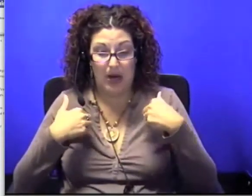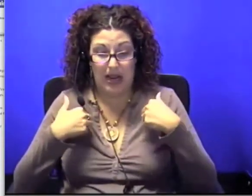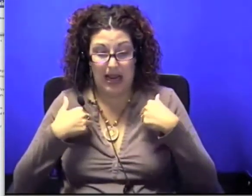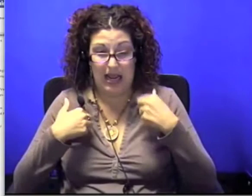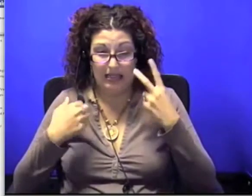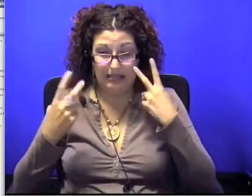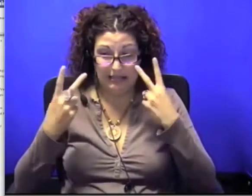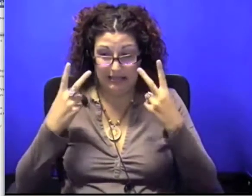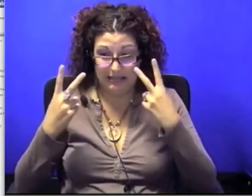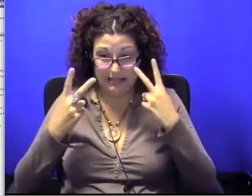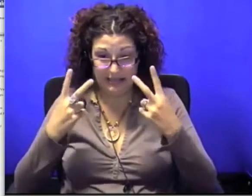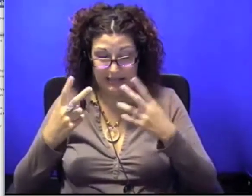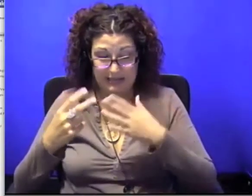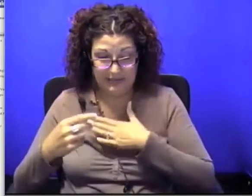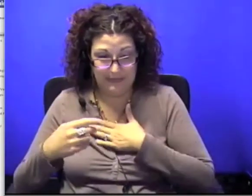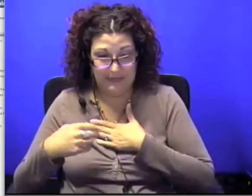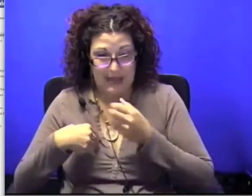viewing right now in my own